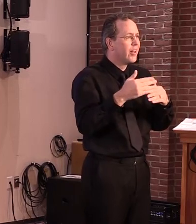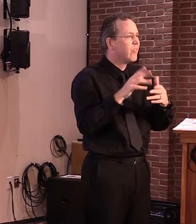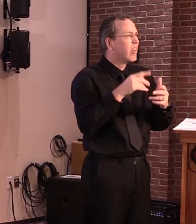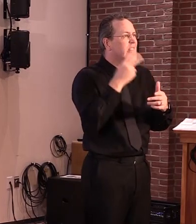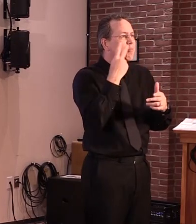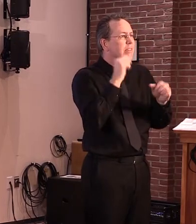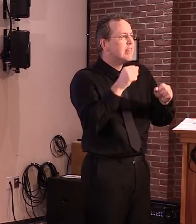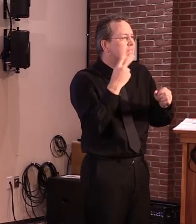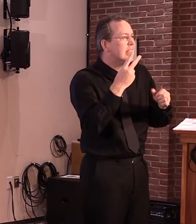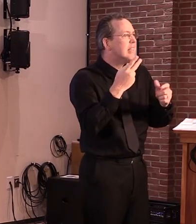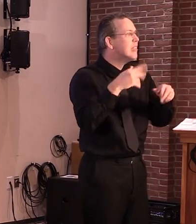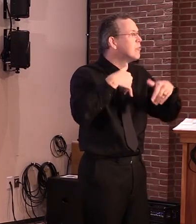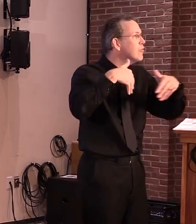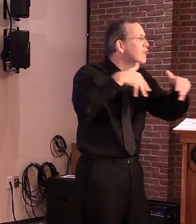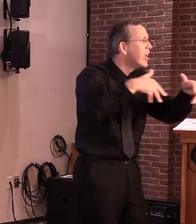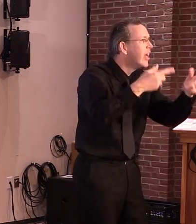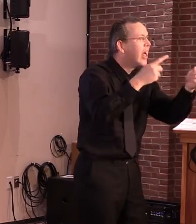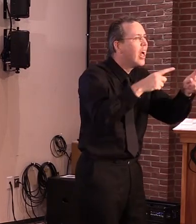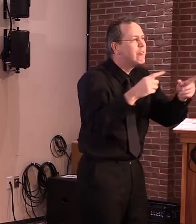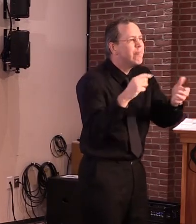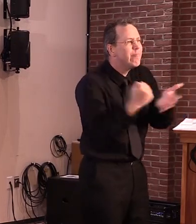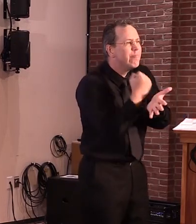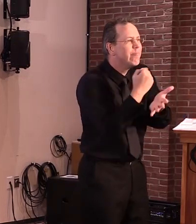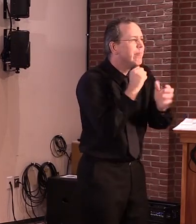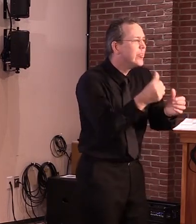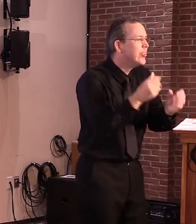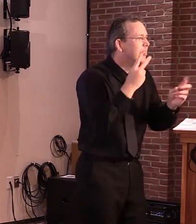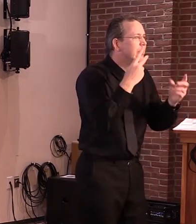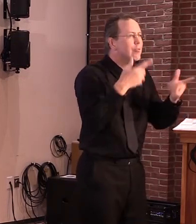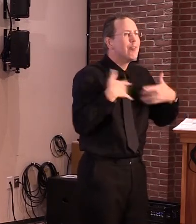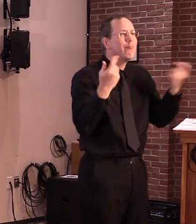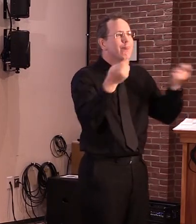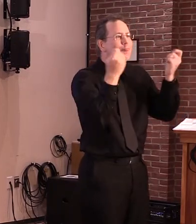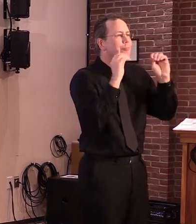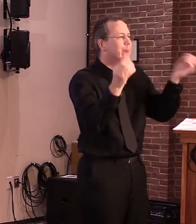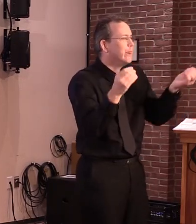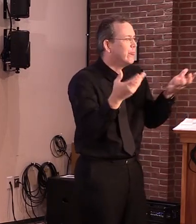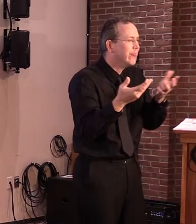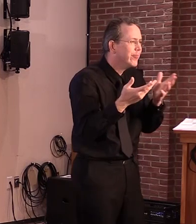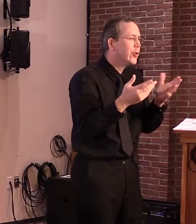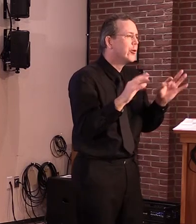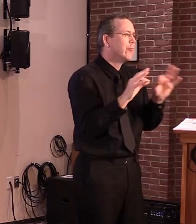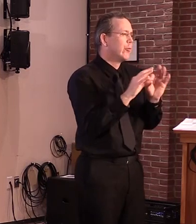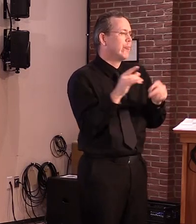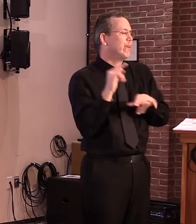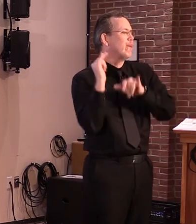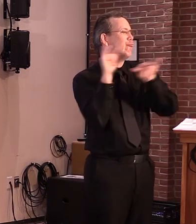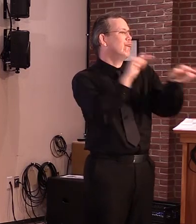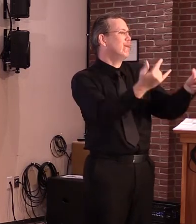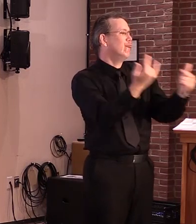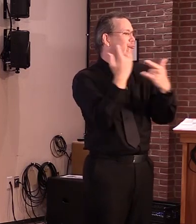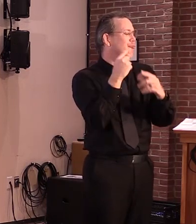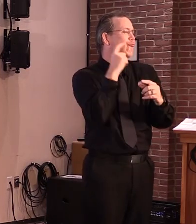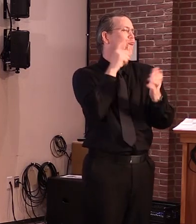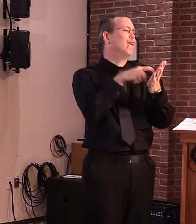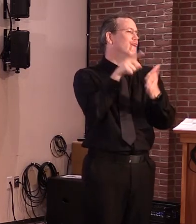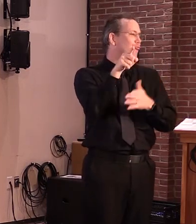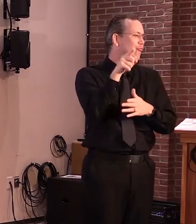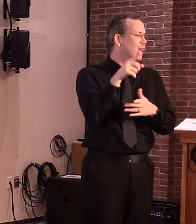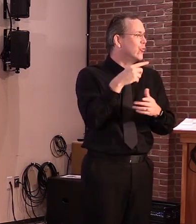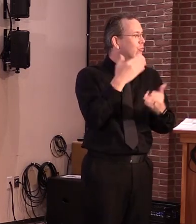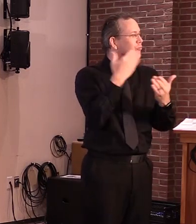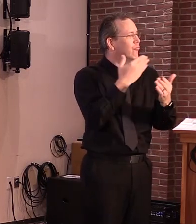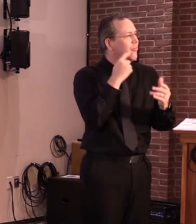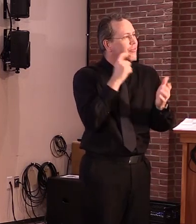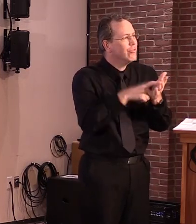many parades. And so this is a fitting tribute, I would say, to all who are serving their country in different